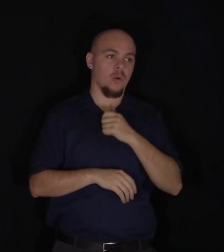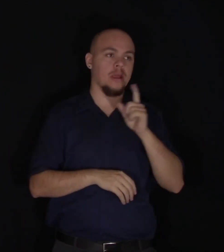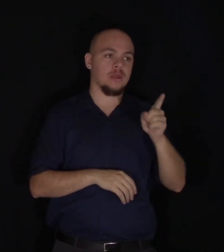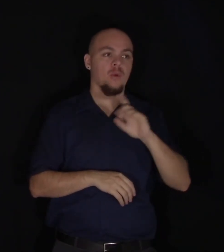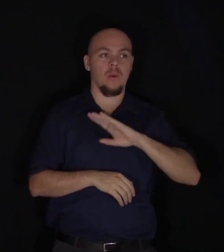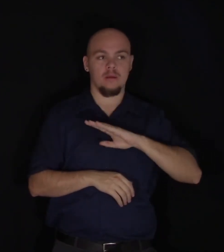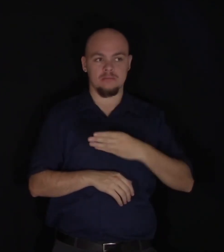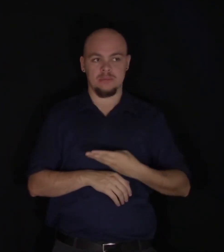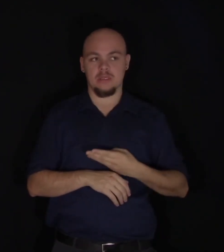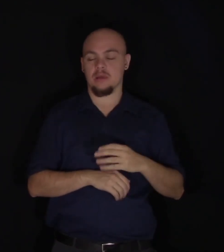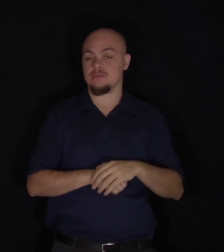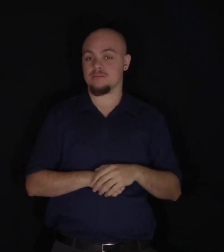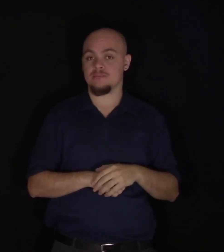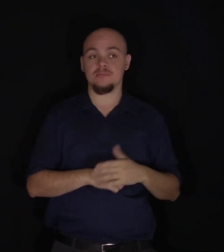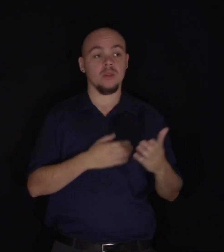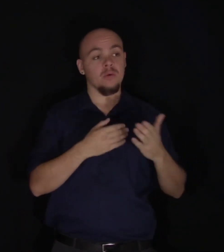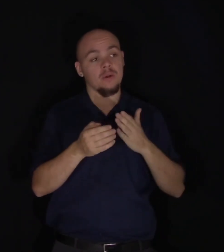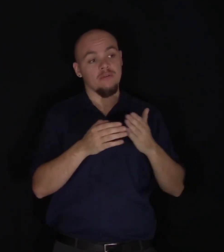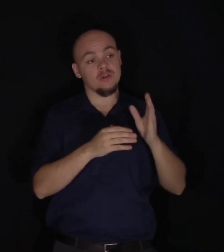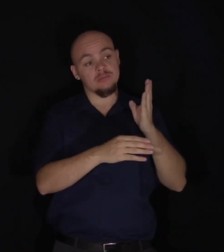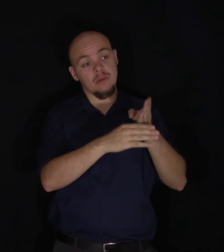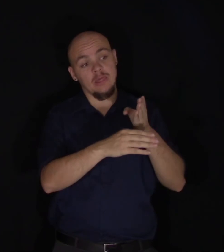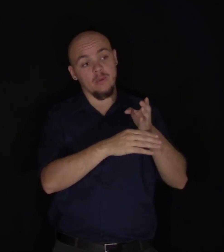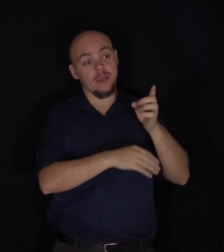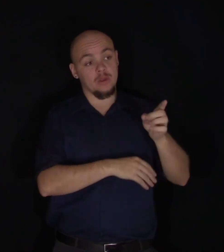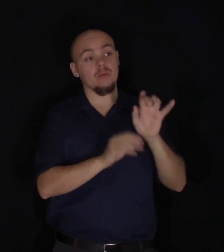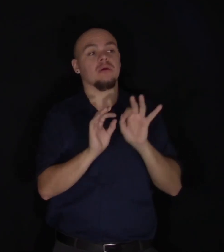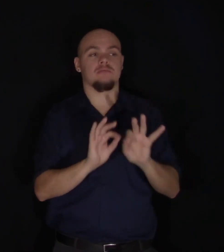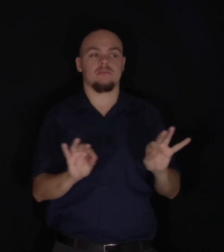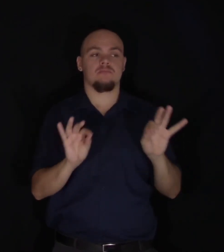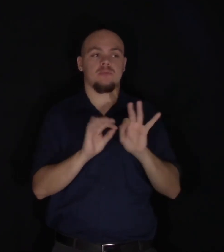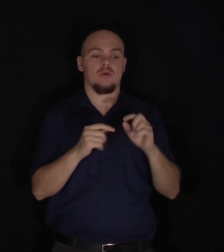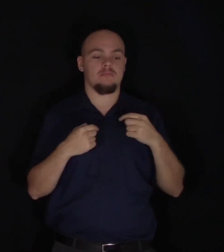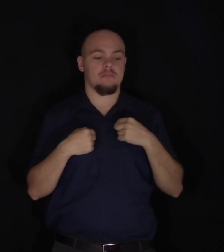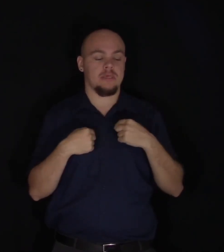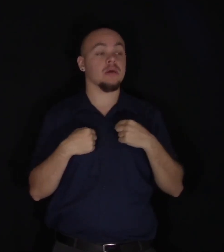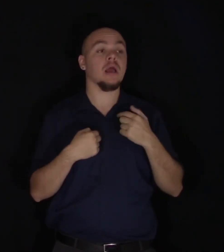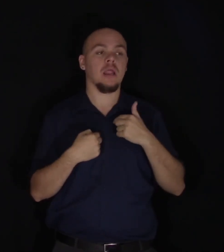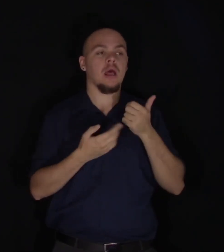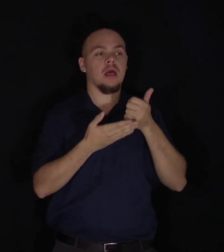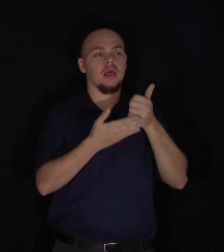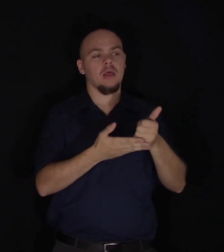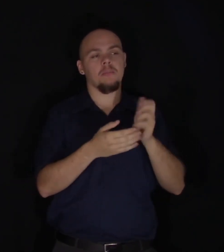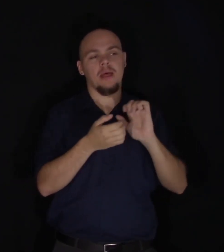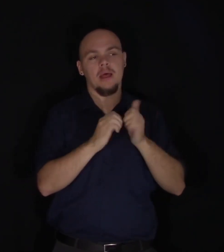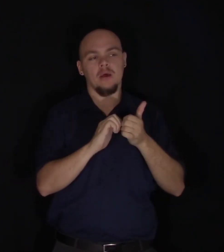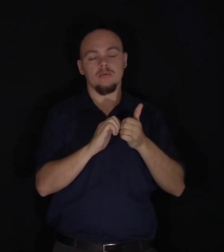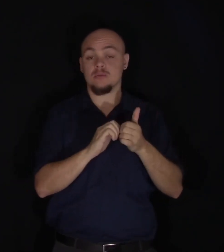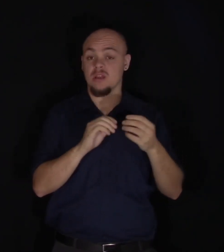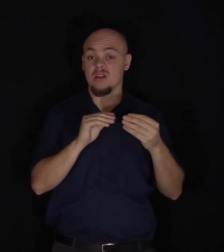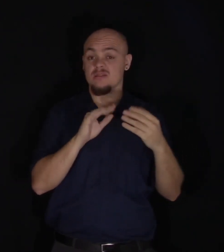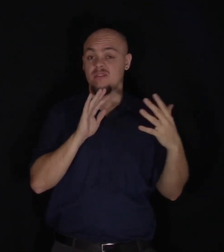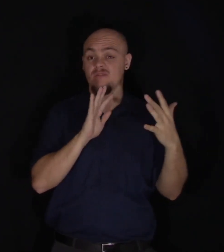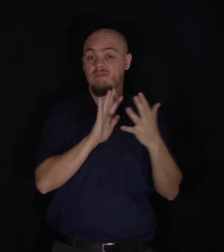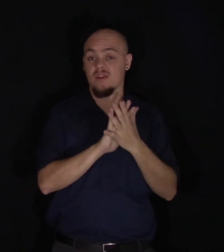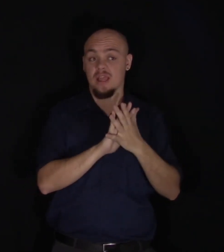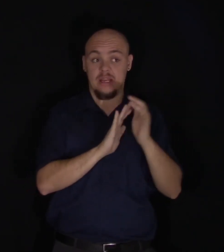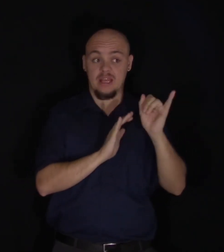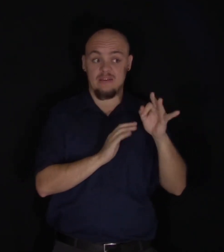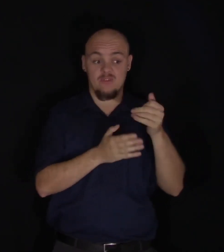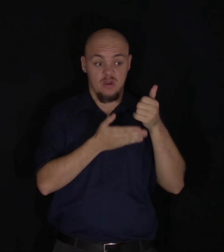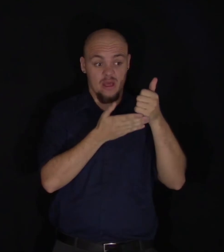upset. What's bothering you is important to me. How can I help? There is nothing to fight about if you're being